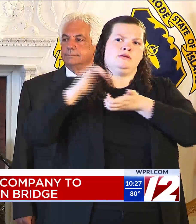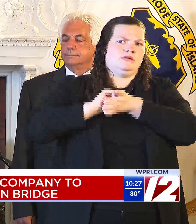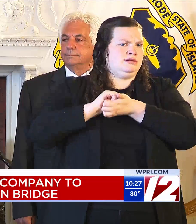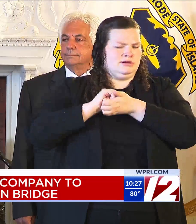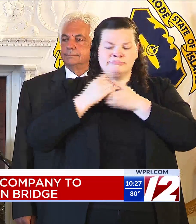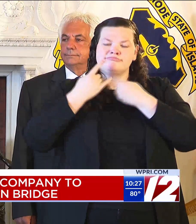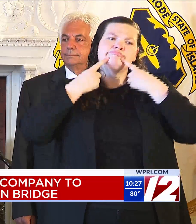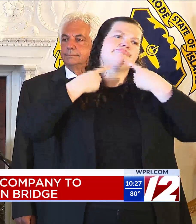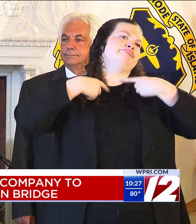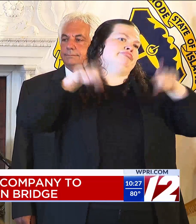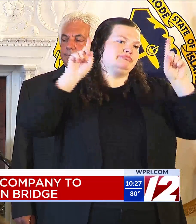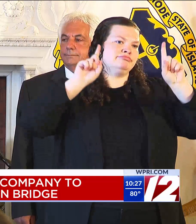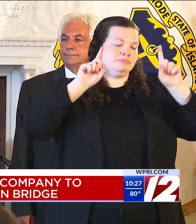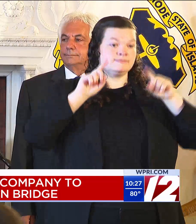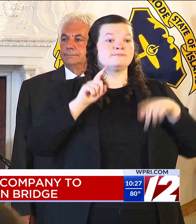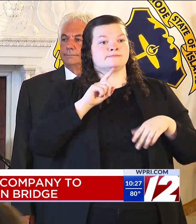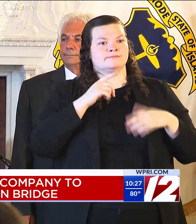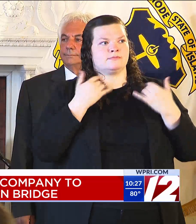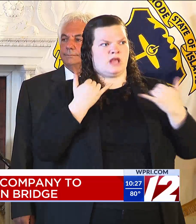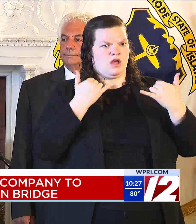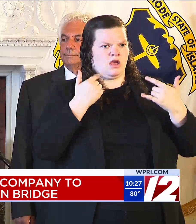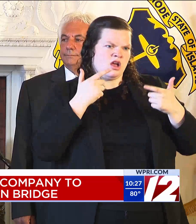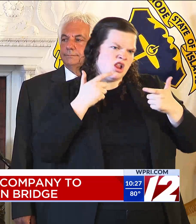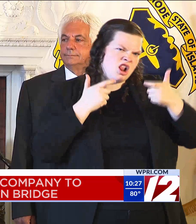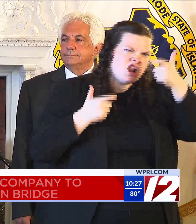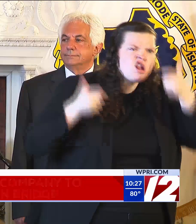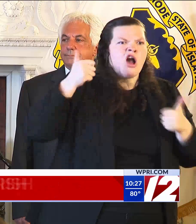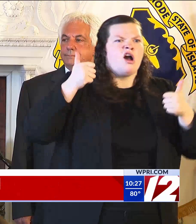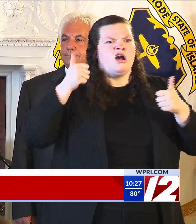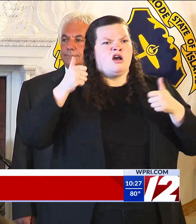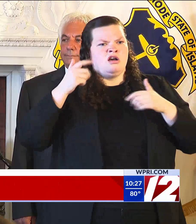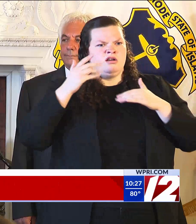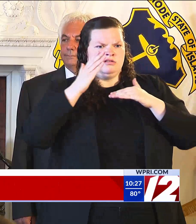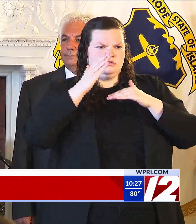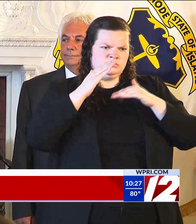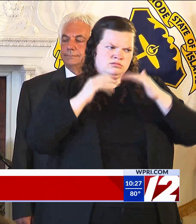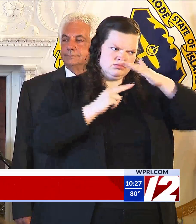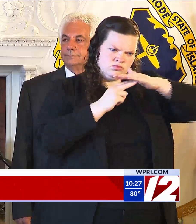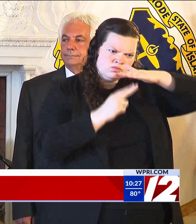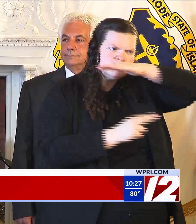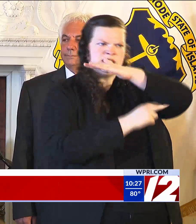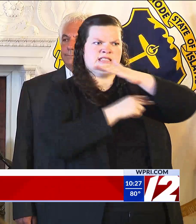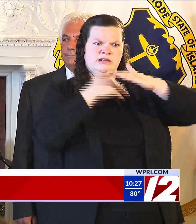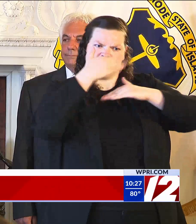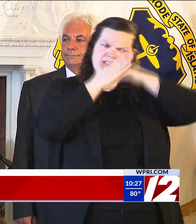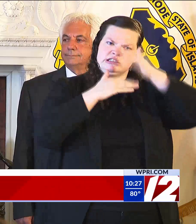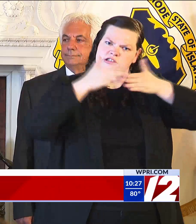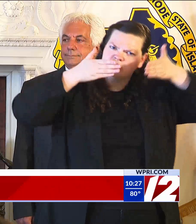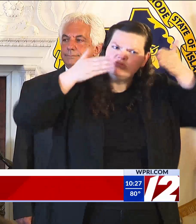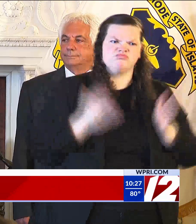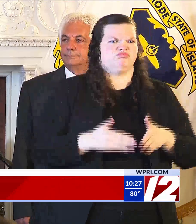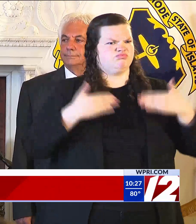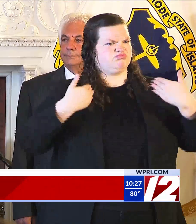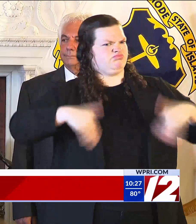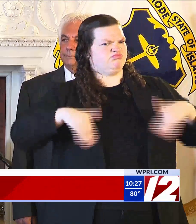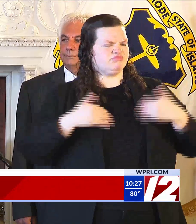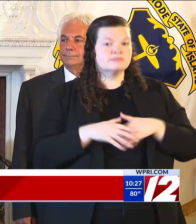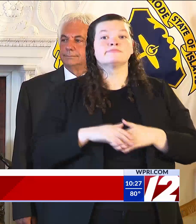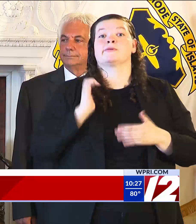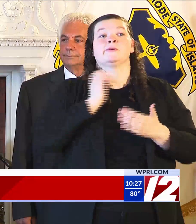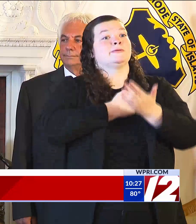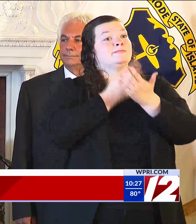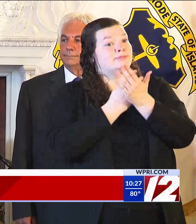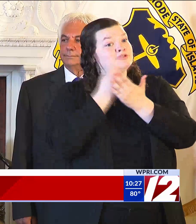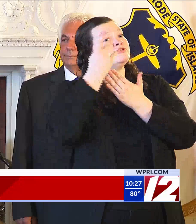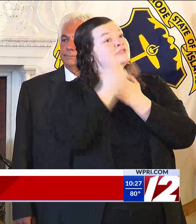our successful 127-year track record of executing challenging projects is a testament to the